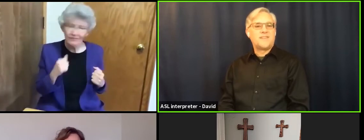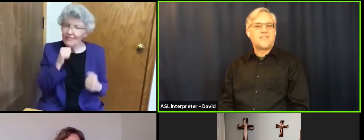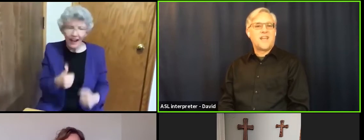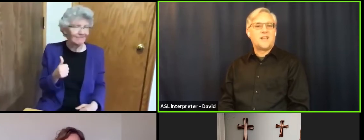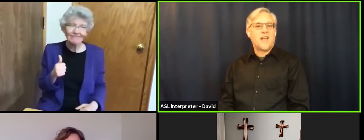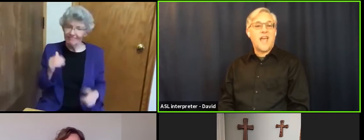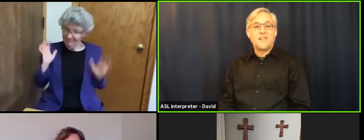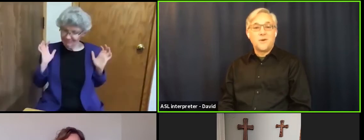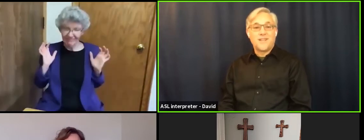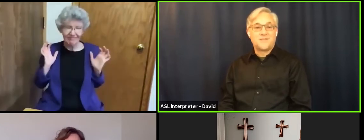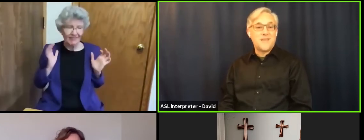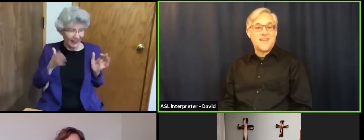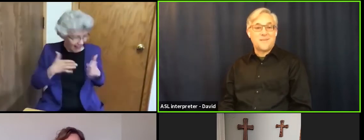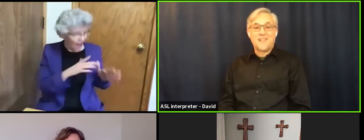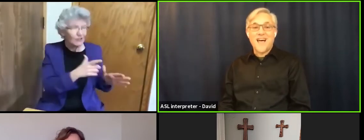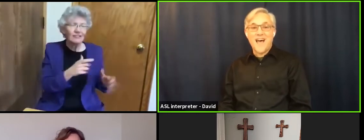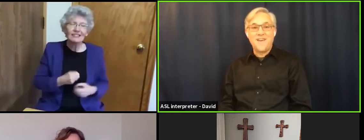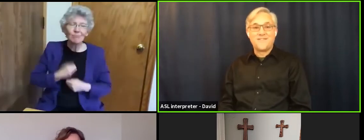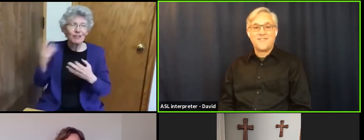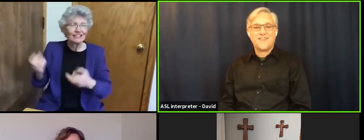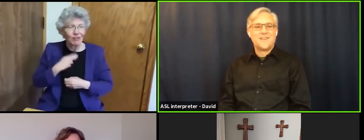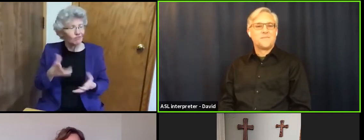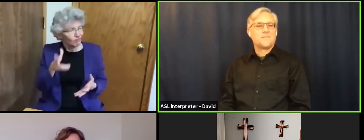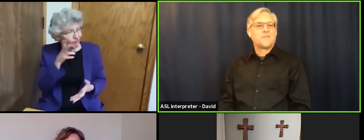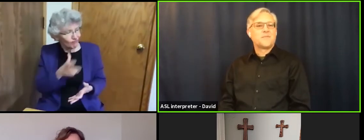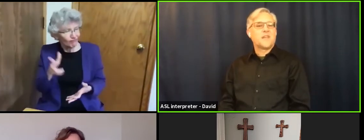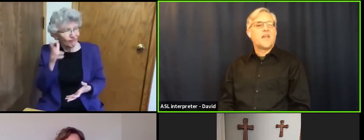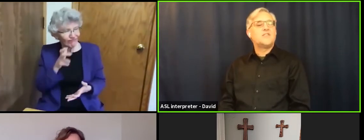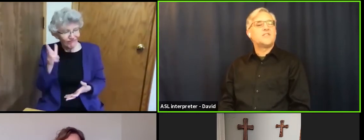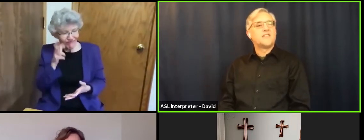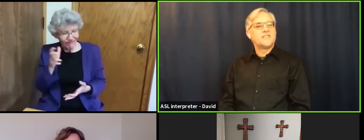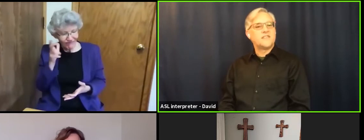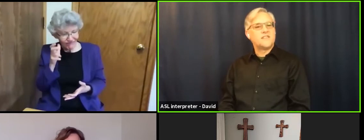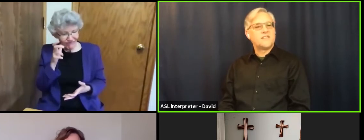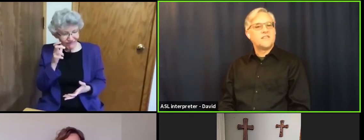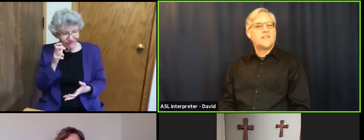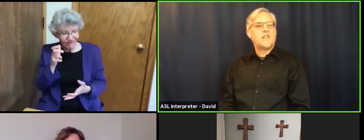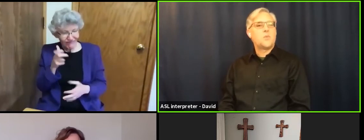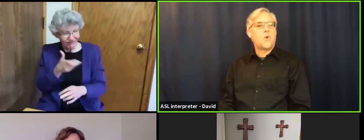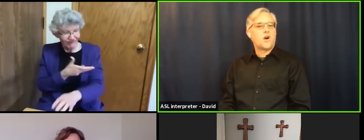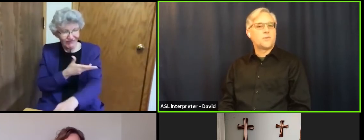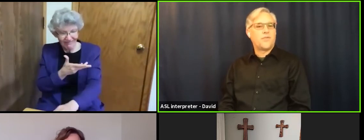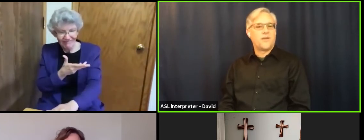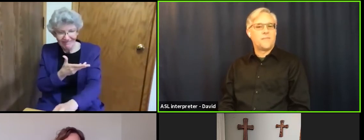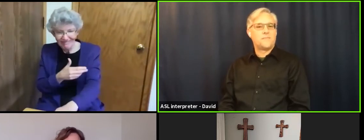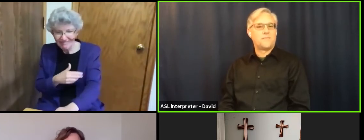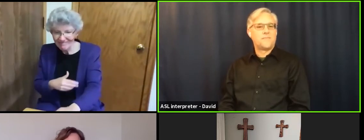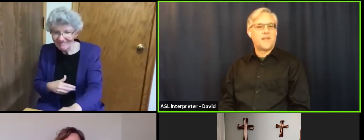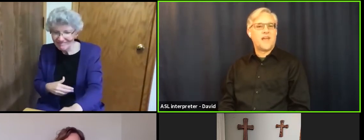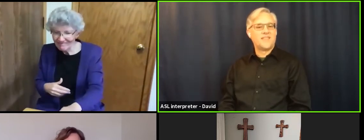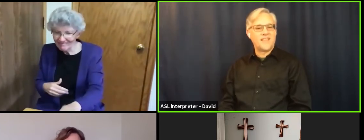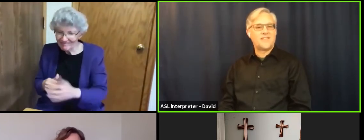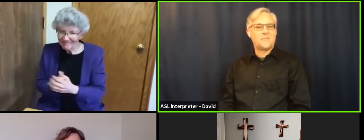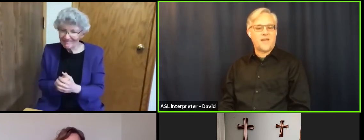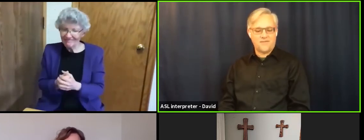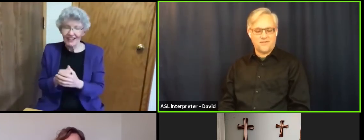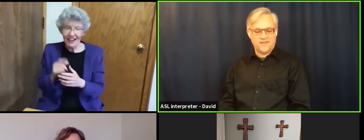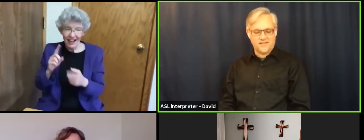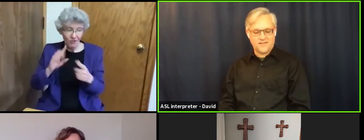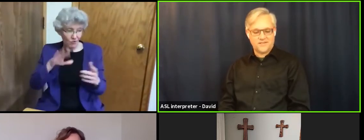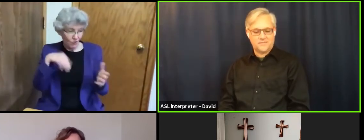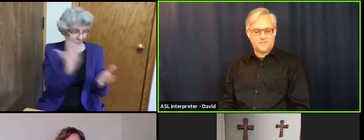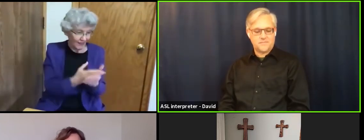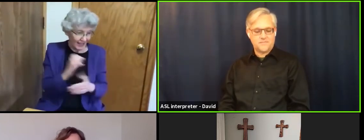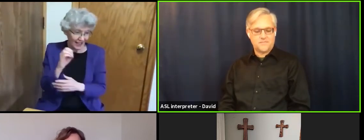stop them by saying, "Hey, look, it's me, I'm alive." He just listened. He walked with them and let them have